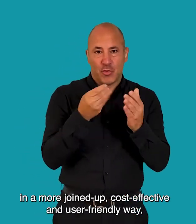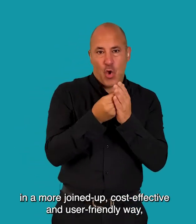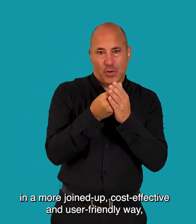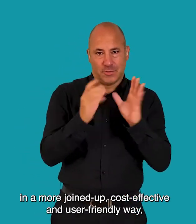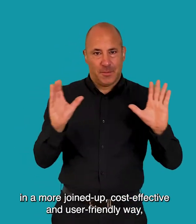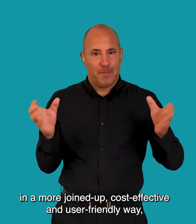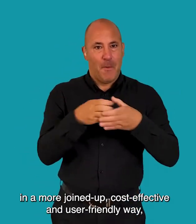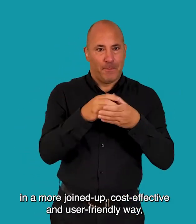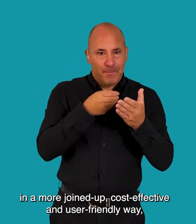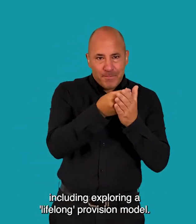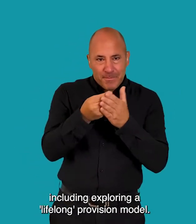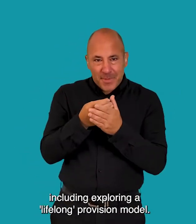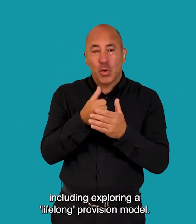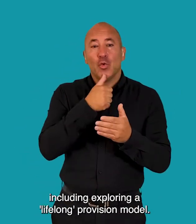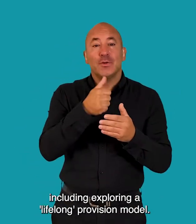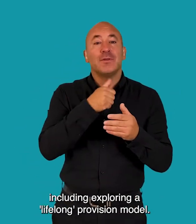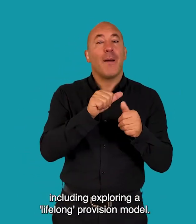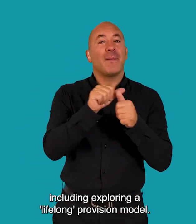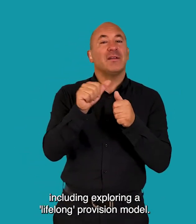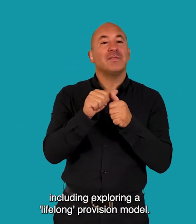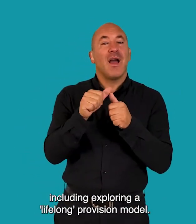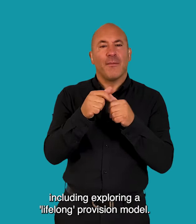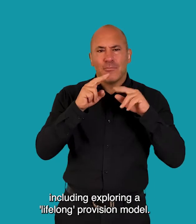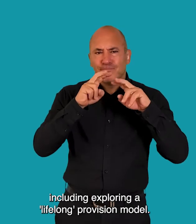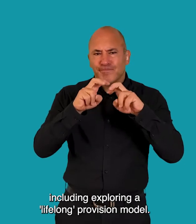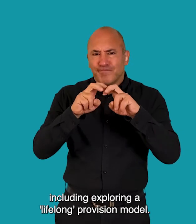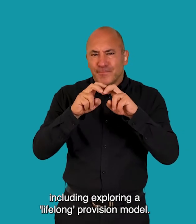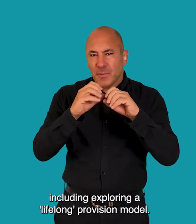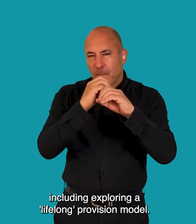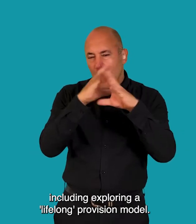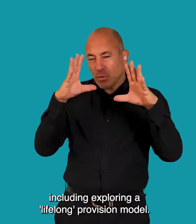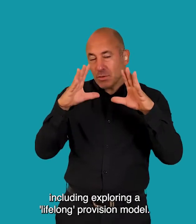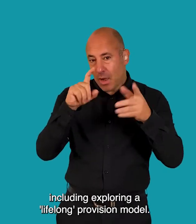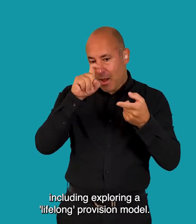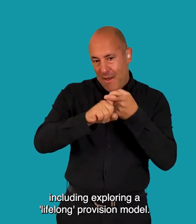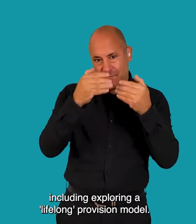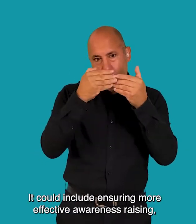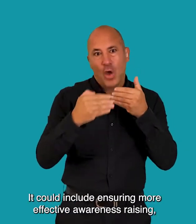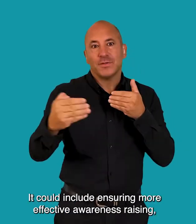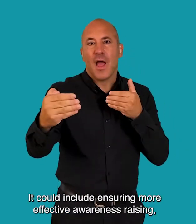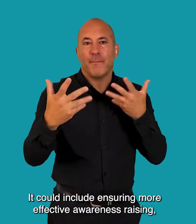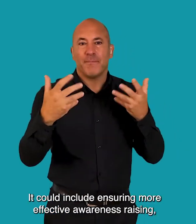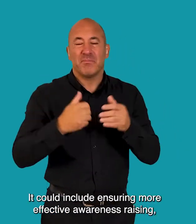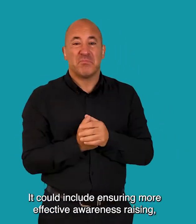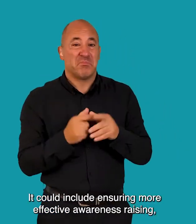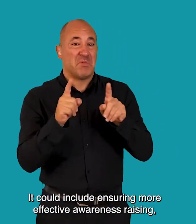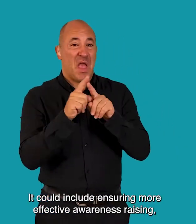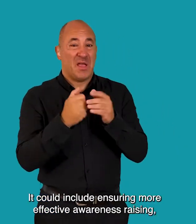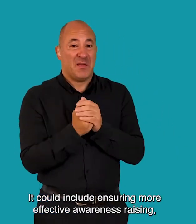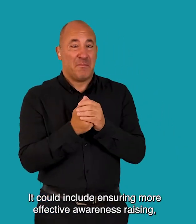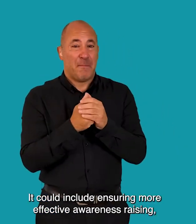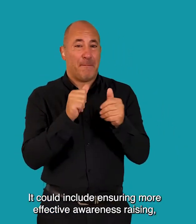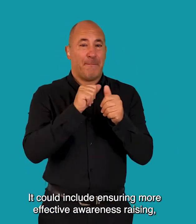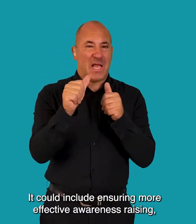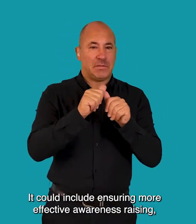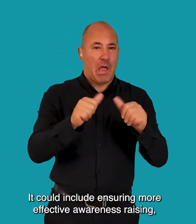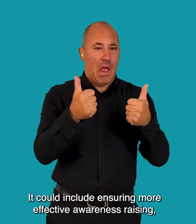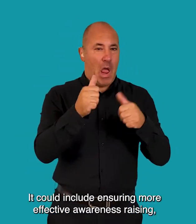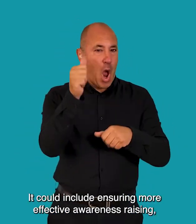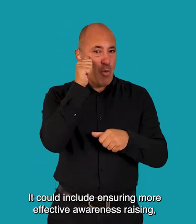user-friendly way, including exploring a lifelong provision model. It could include ensuring more effective awareness